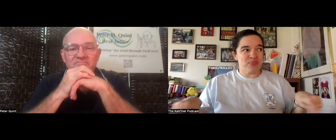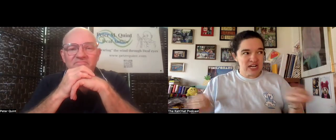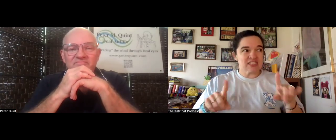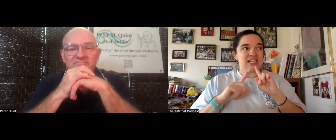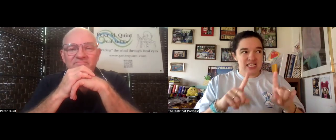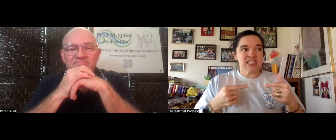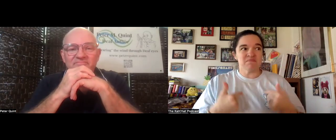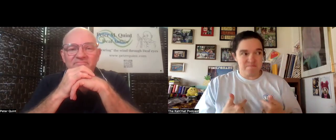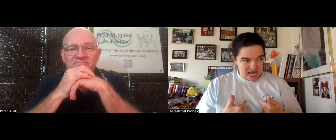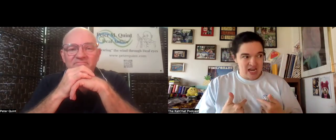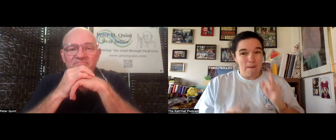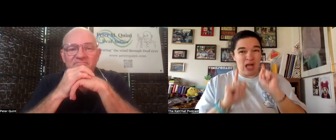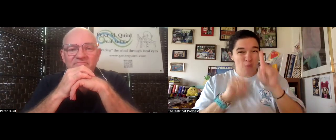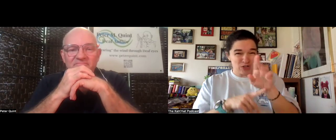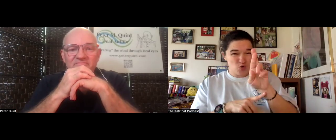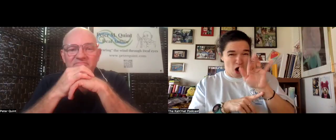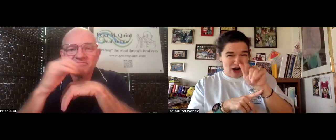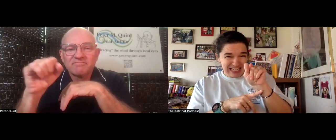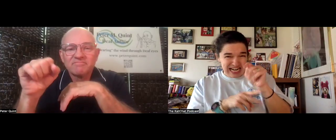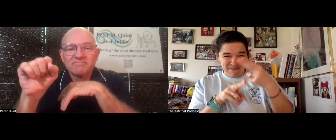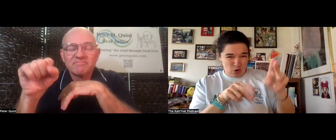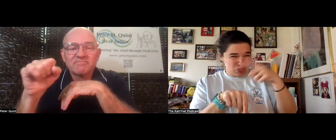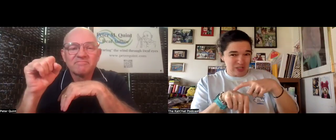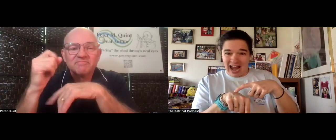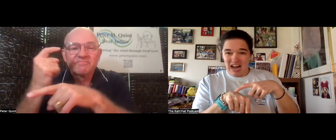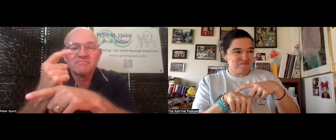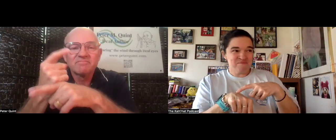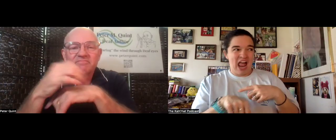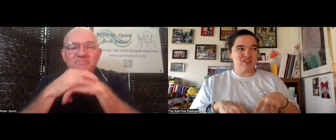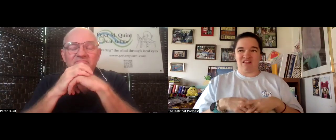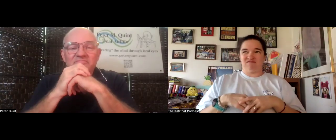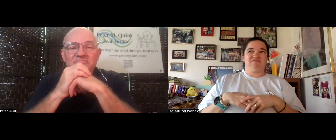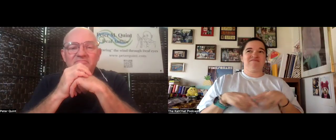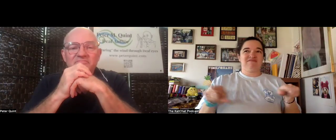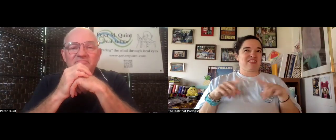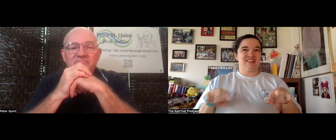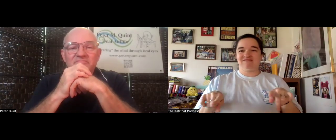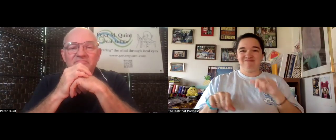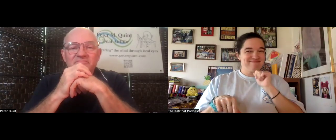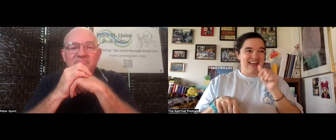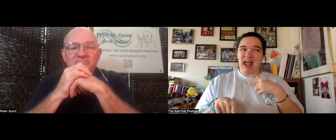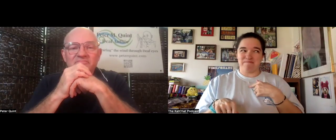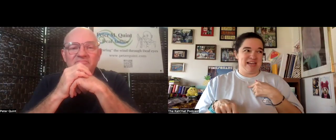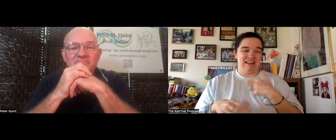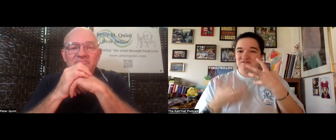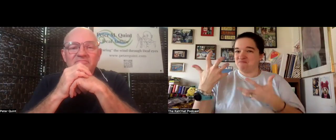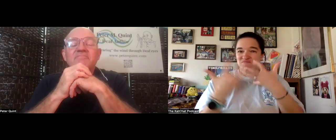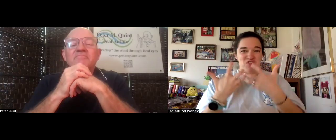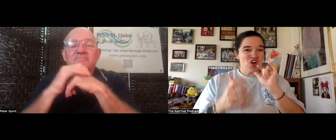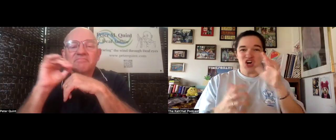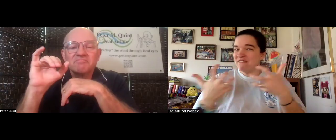oh, this in me. I went to RIT for a short time. I was like, yeah, not